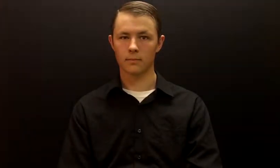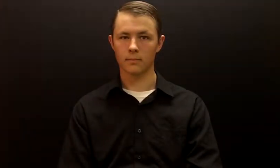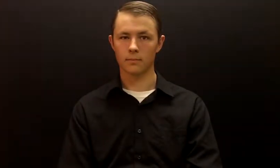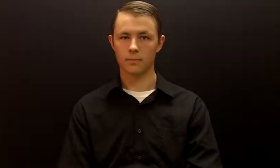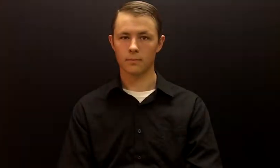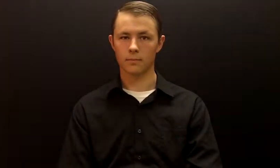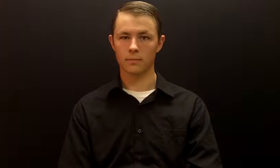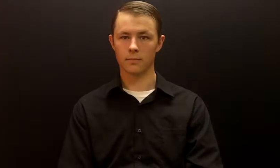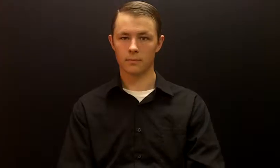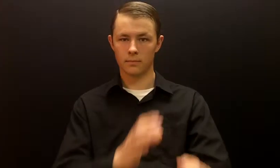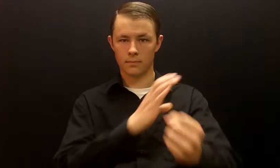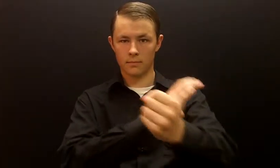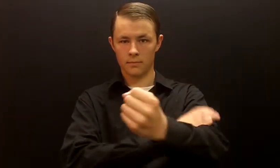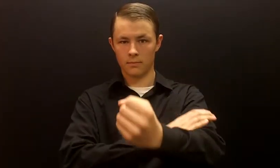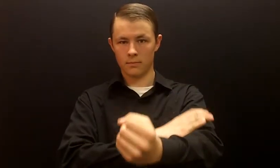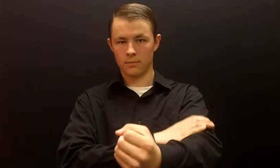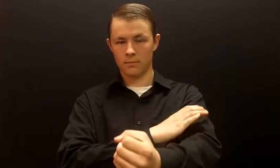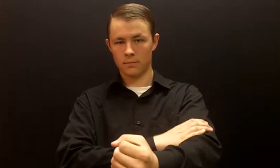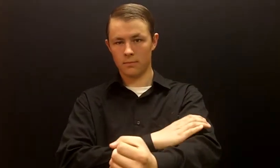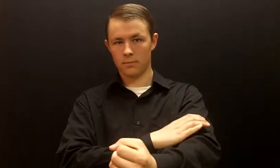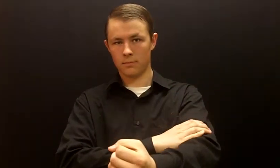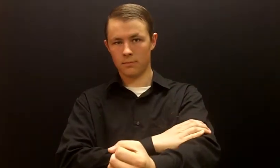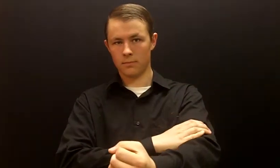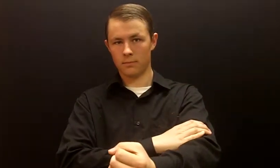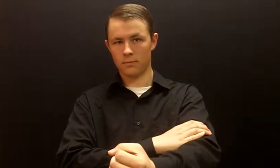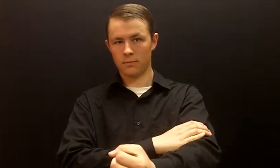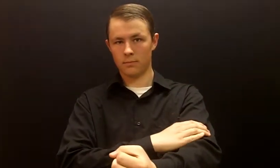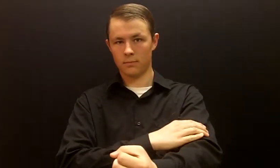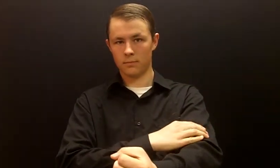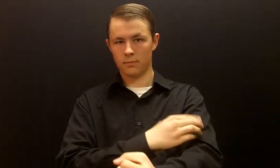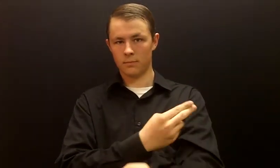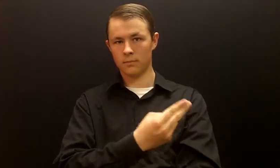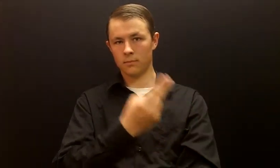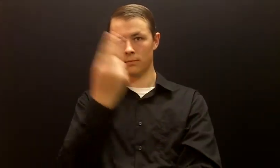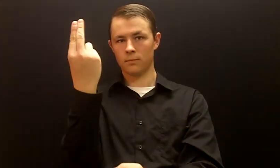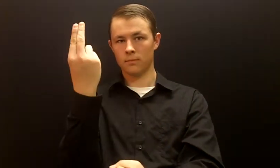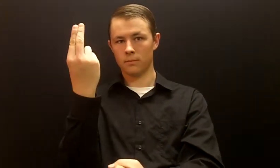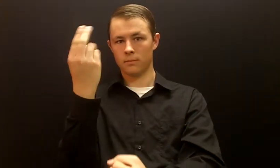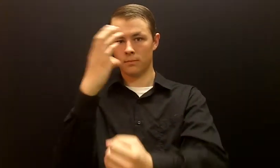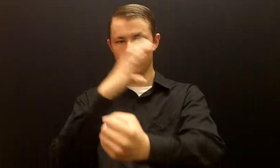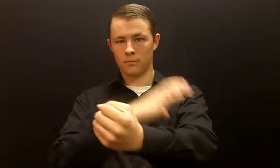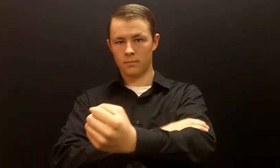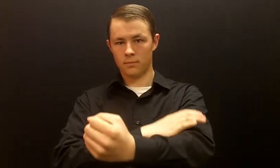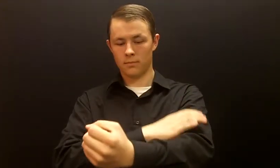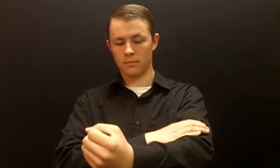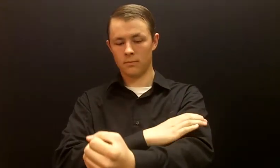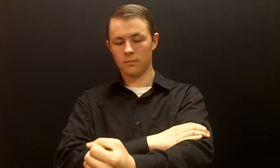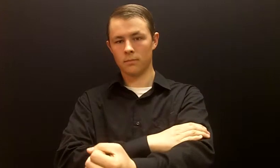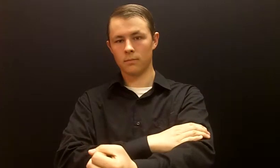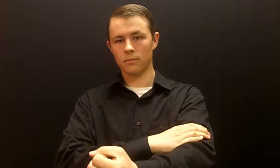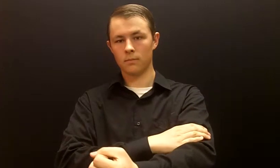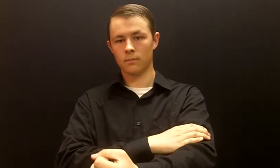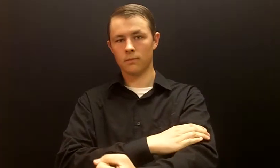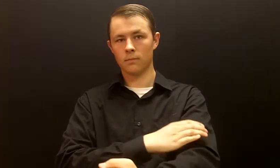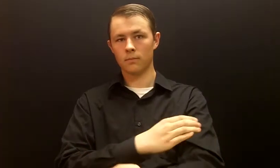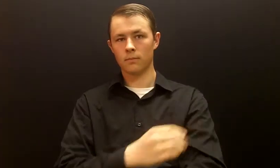Blood pressure is blood pressure. High blood pressure is high blood pressure. Prescription